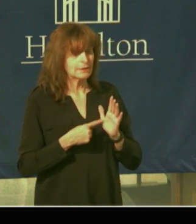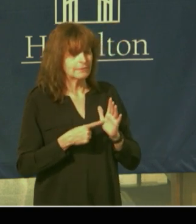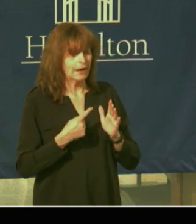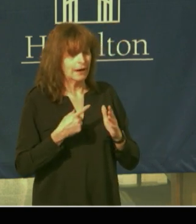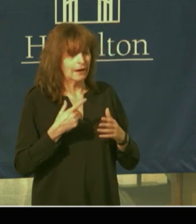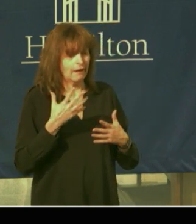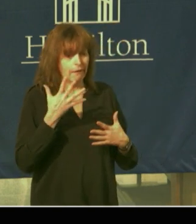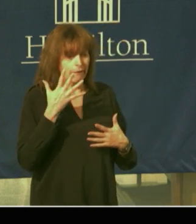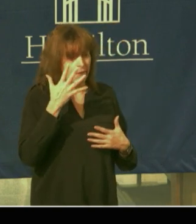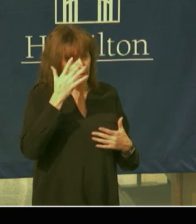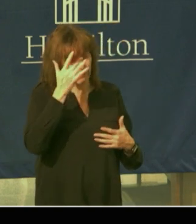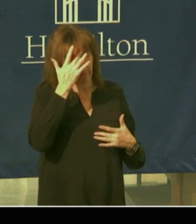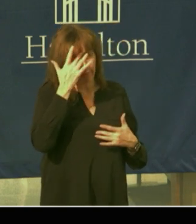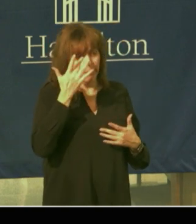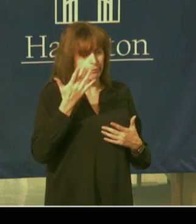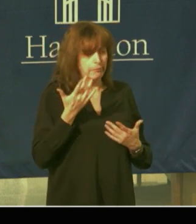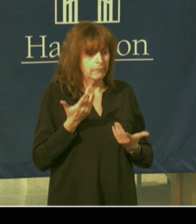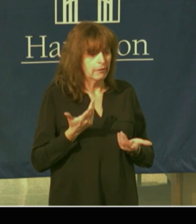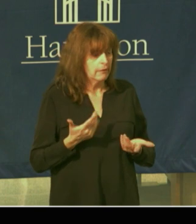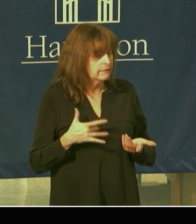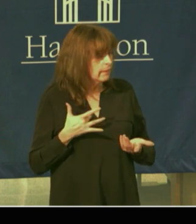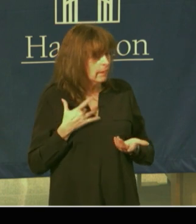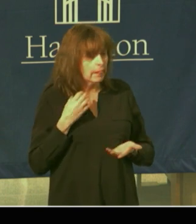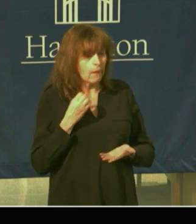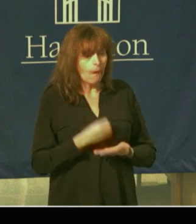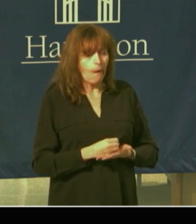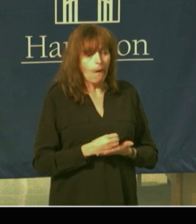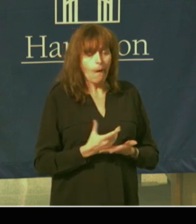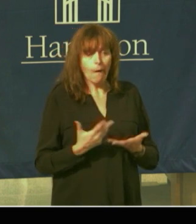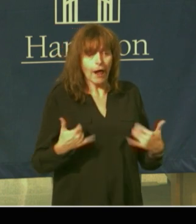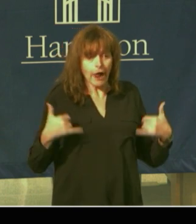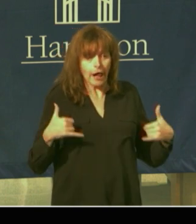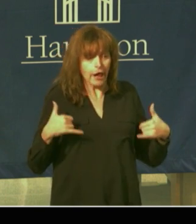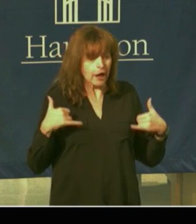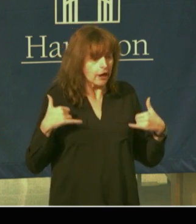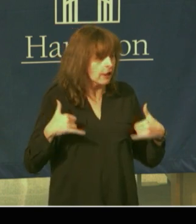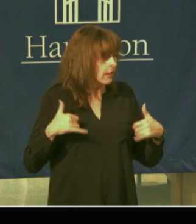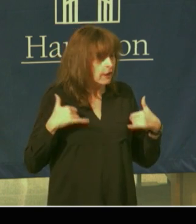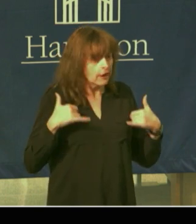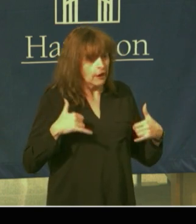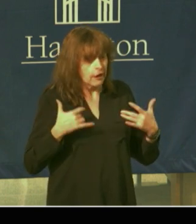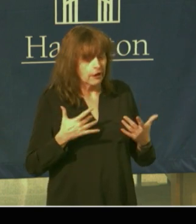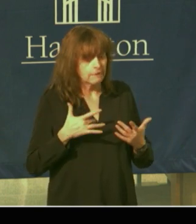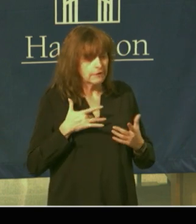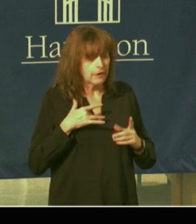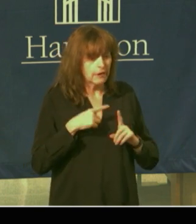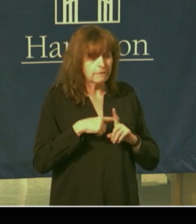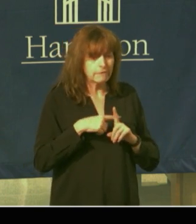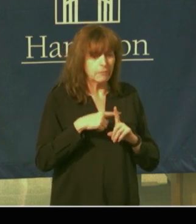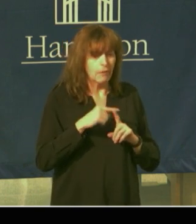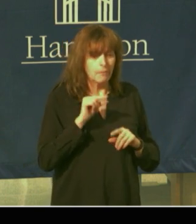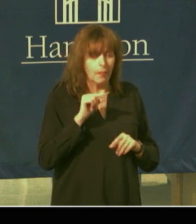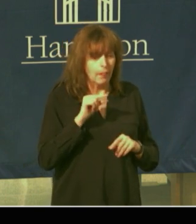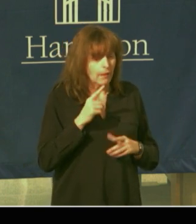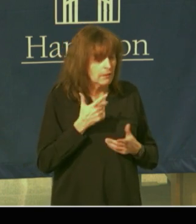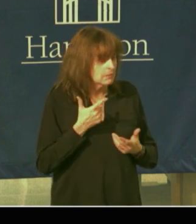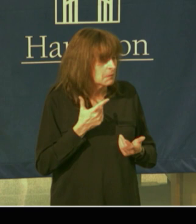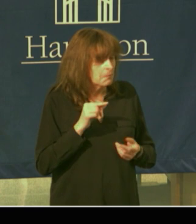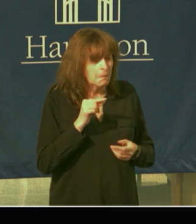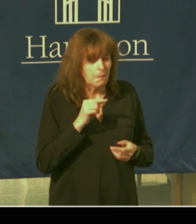symptomatic. So they won't have a lot of the big fever, big cough, be obviously ill.